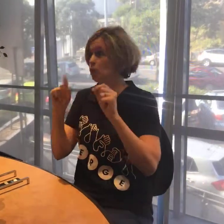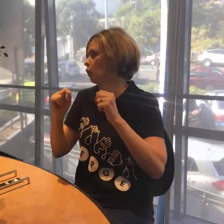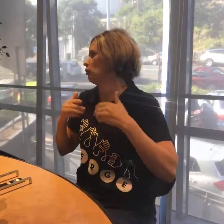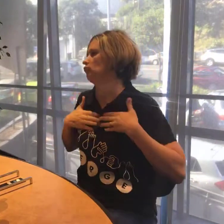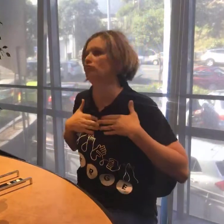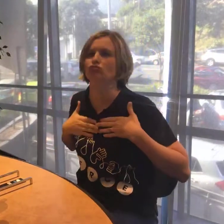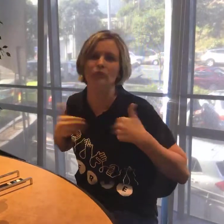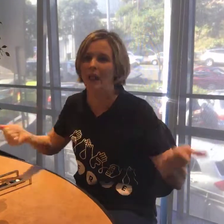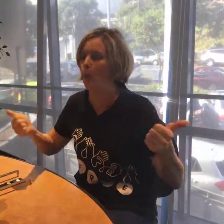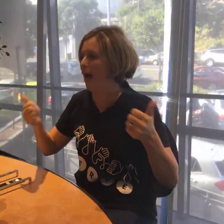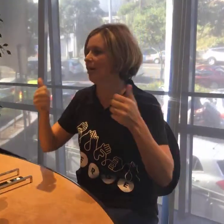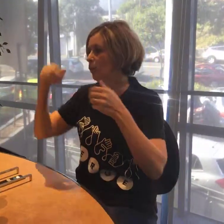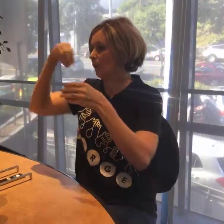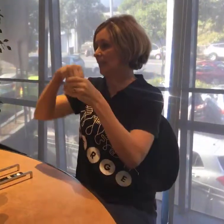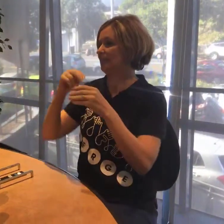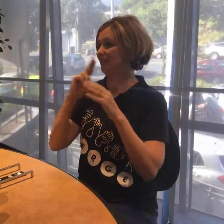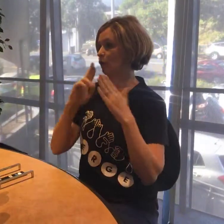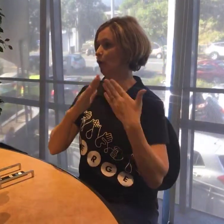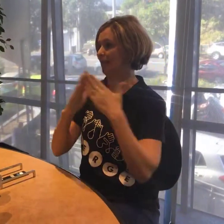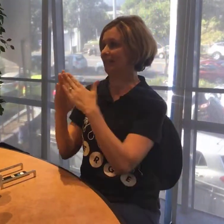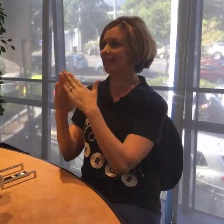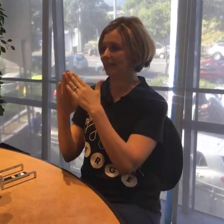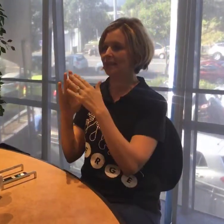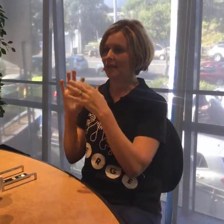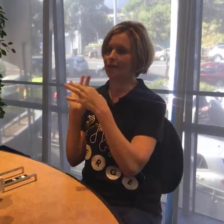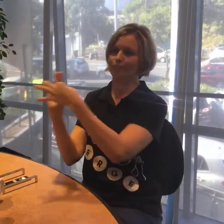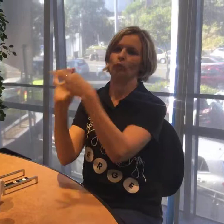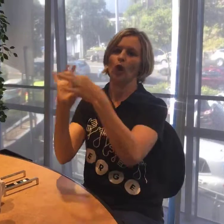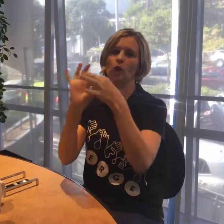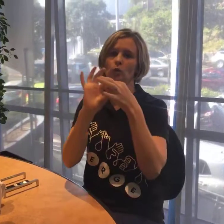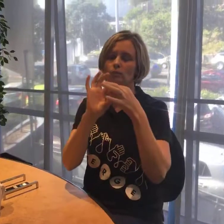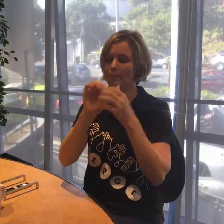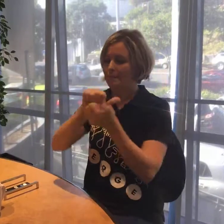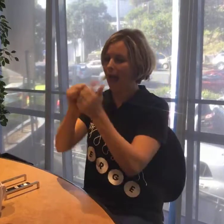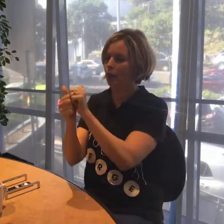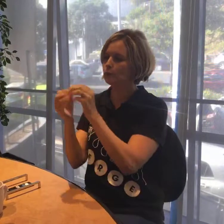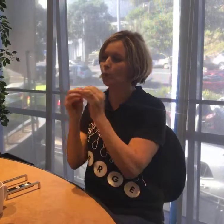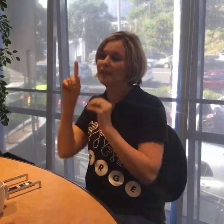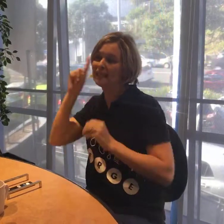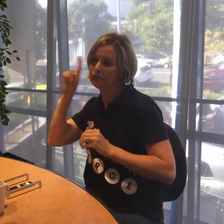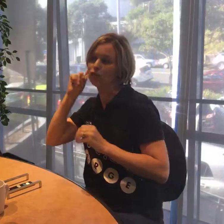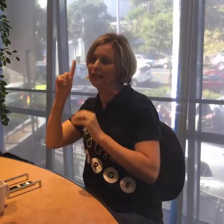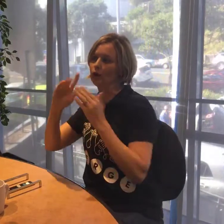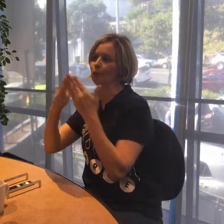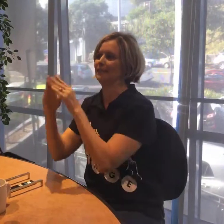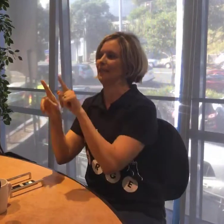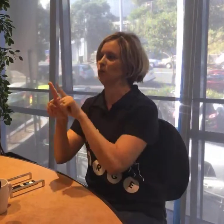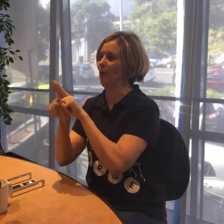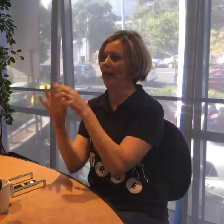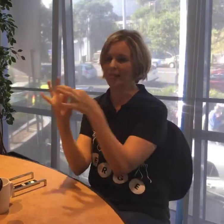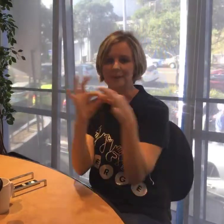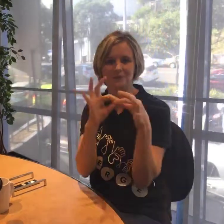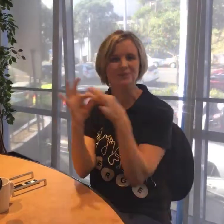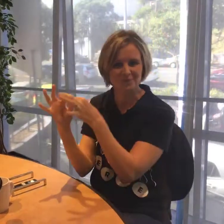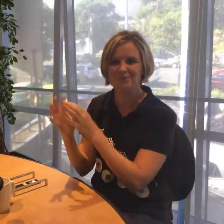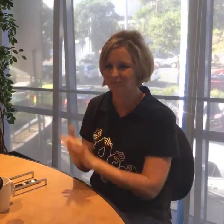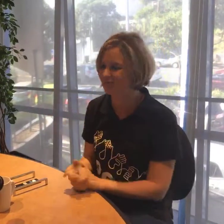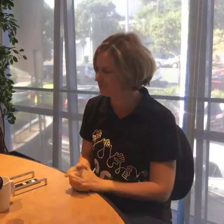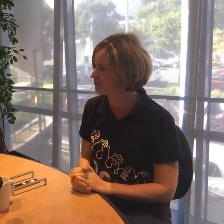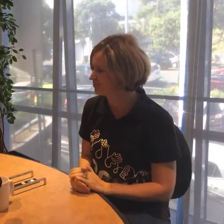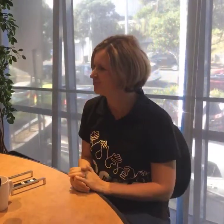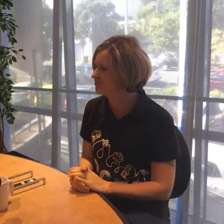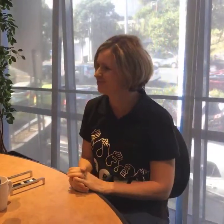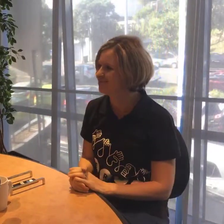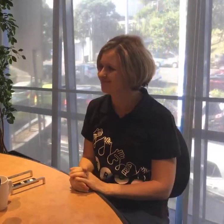in Aotearoa. And I really think the world, would be watching us and seeing us as a leader in that regard. But of course, you need to have